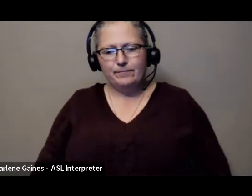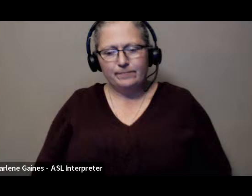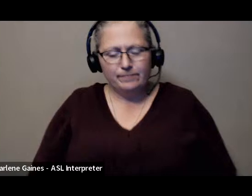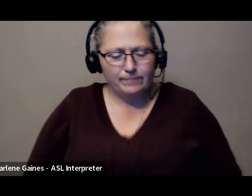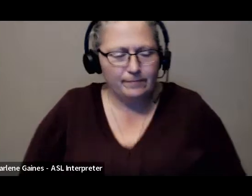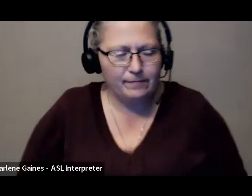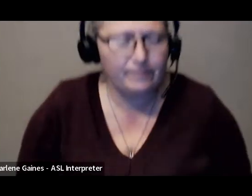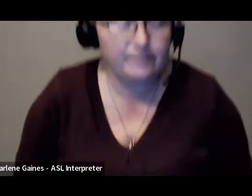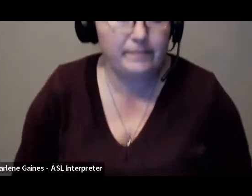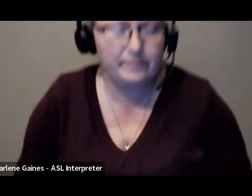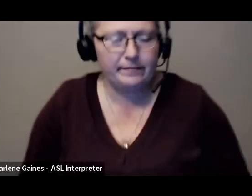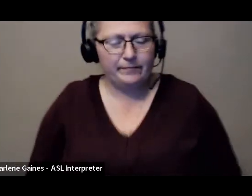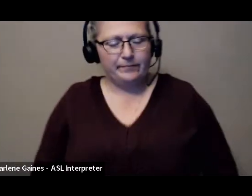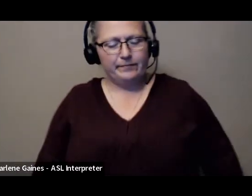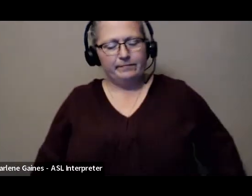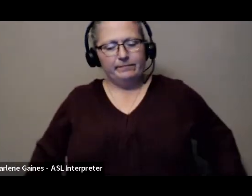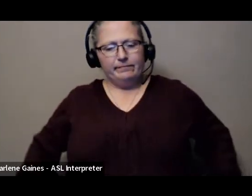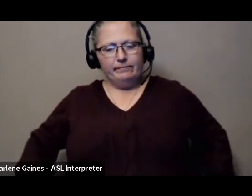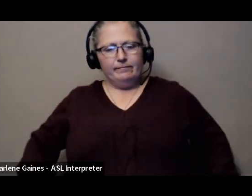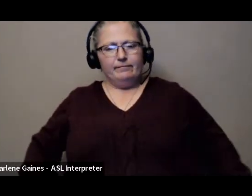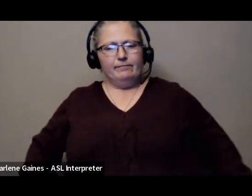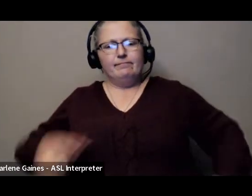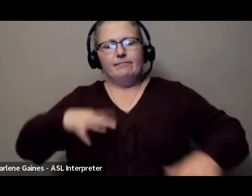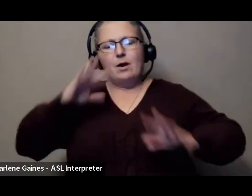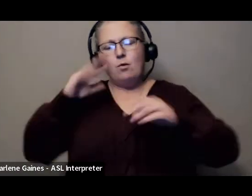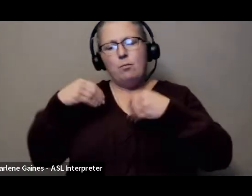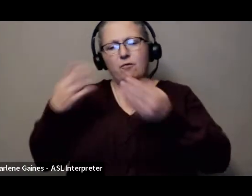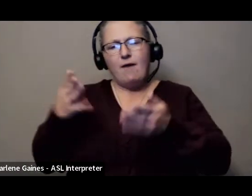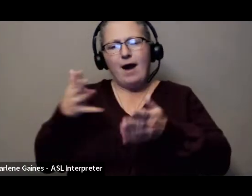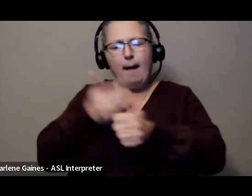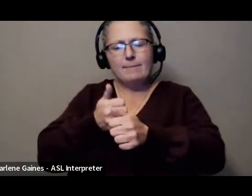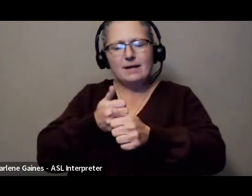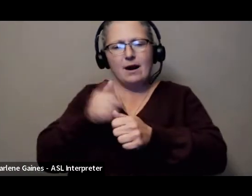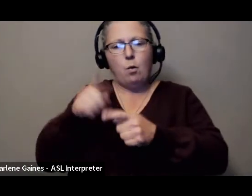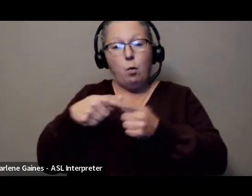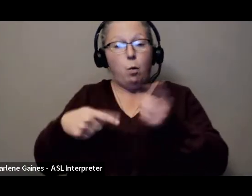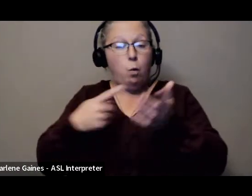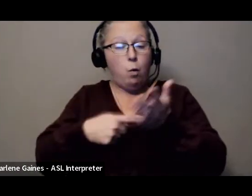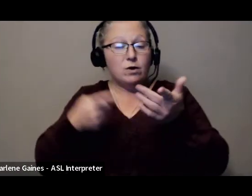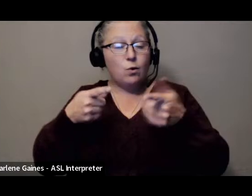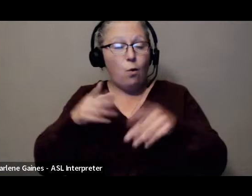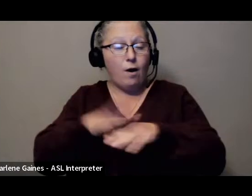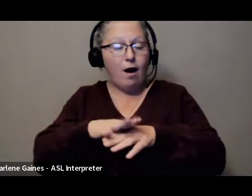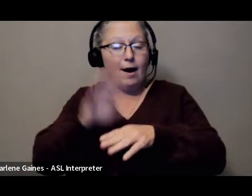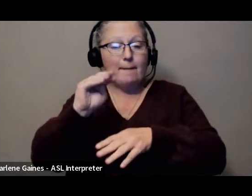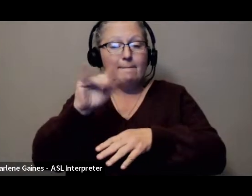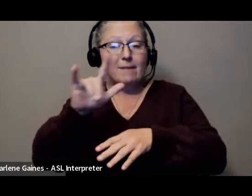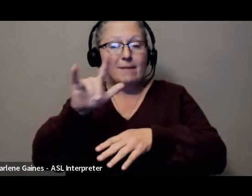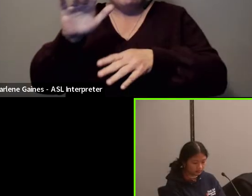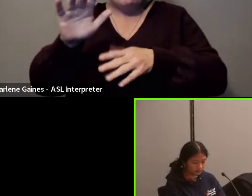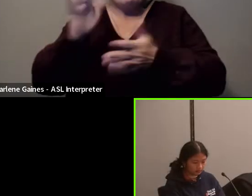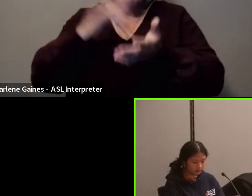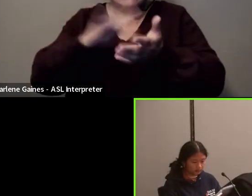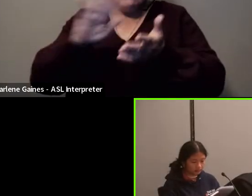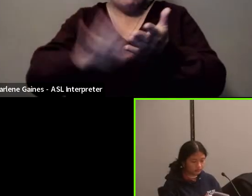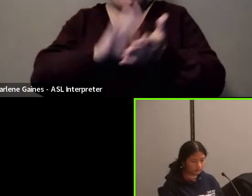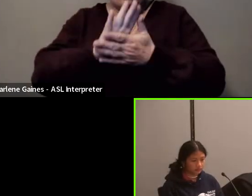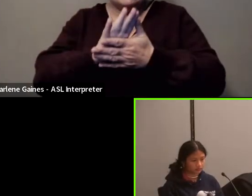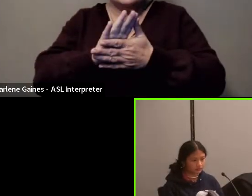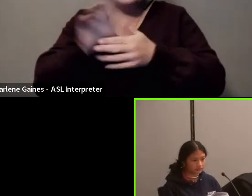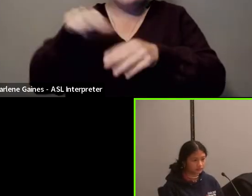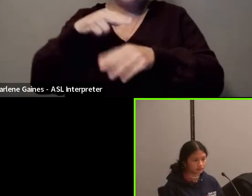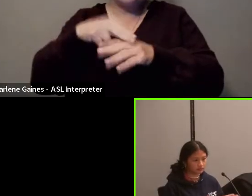All right. I will be providing a little update on what's going on at Mill College. So, of